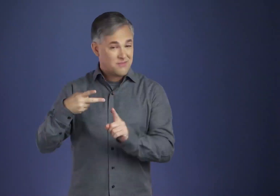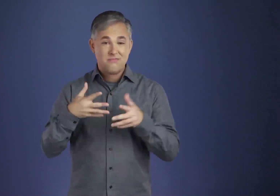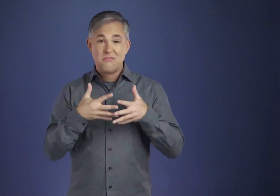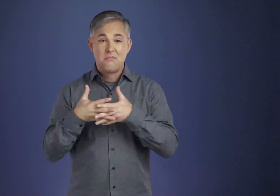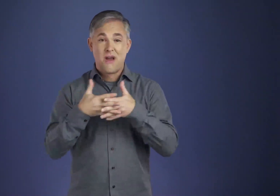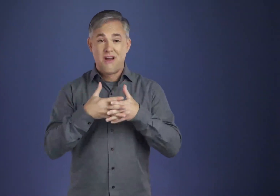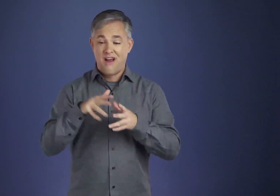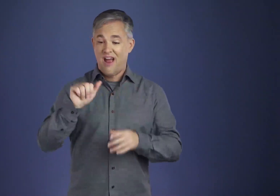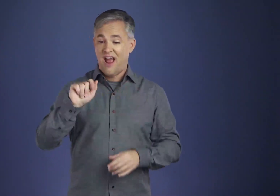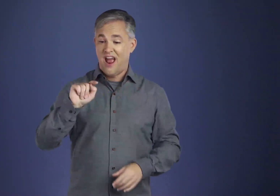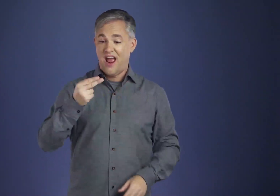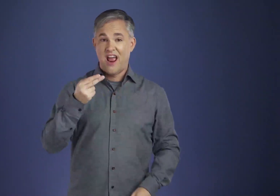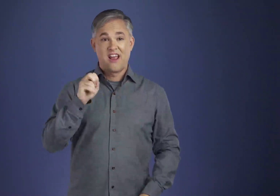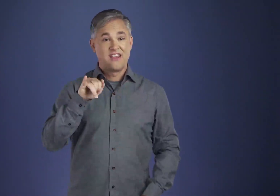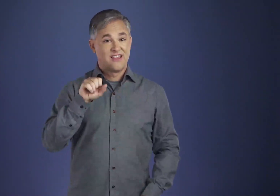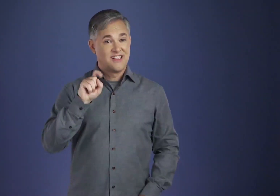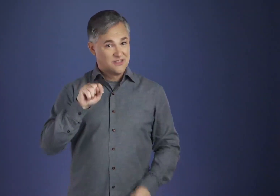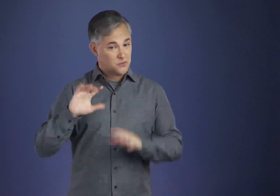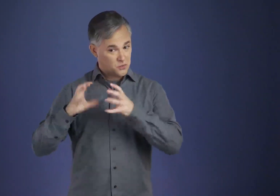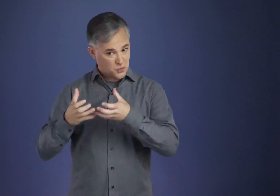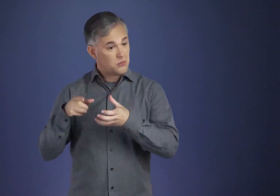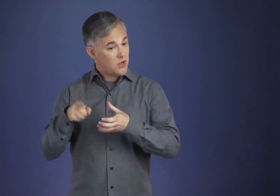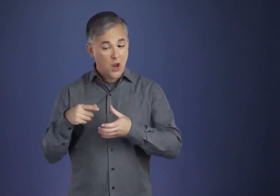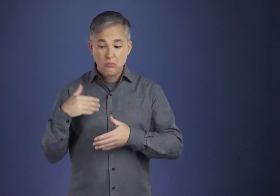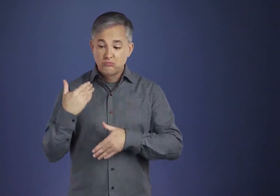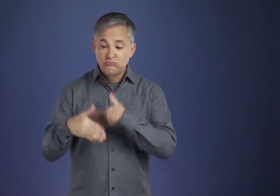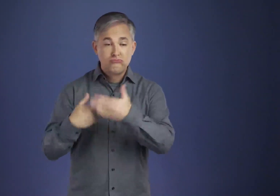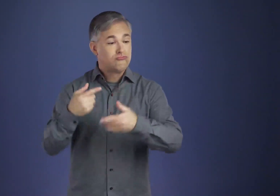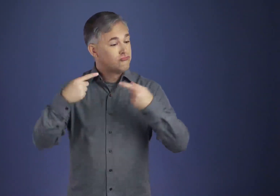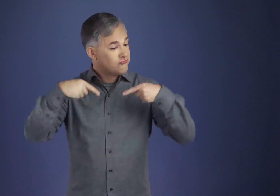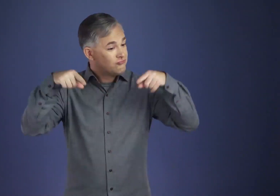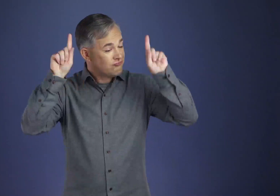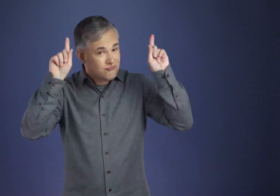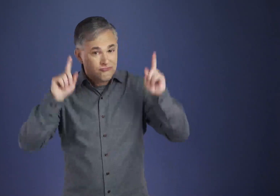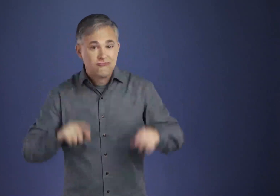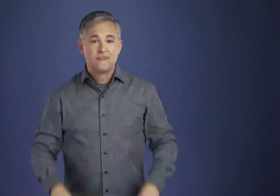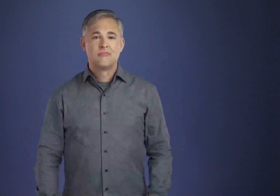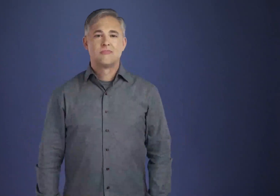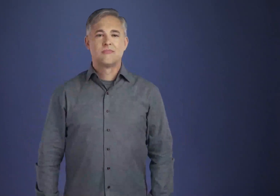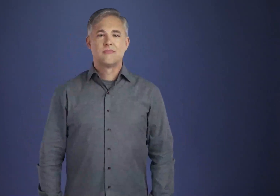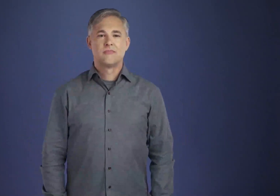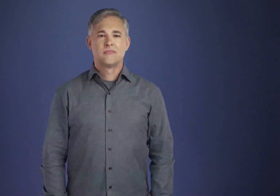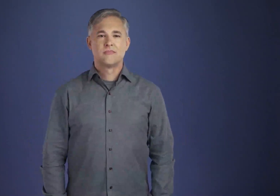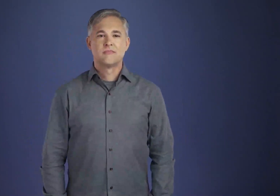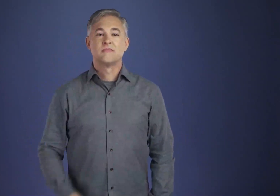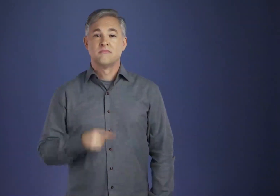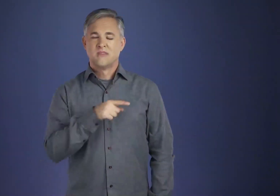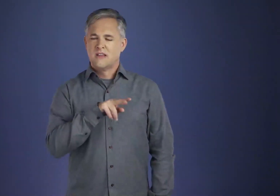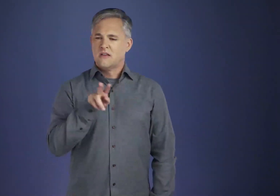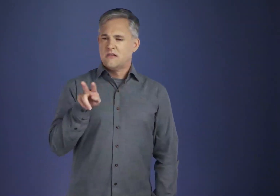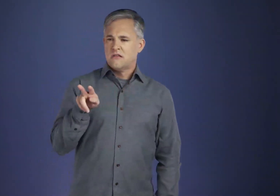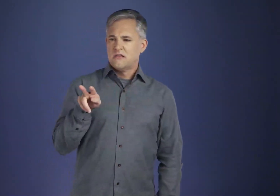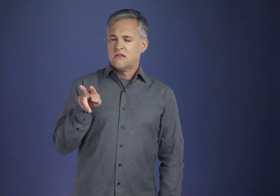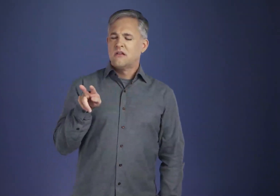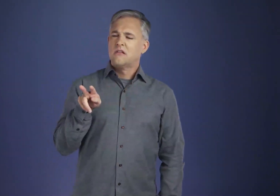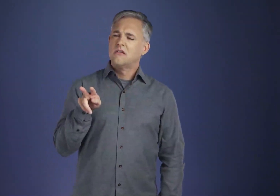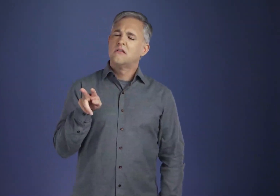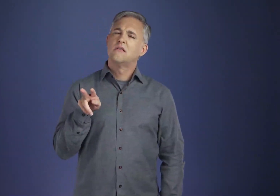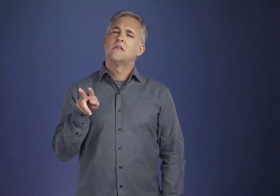one-time vice president of the American Atheist Society, but he got through with room to spare." "Well," says